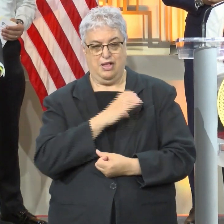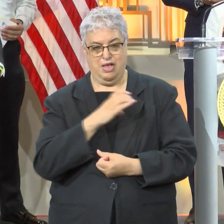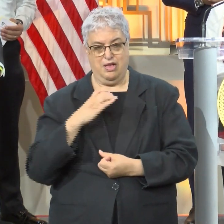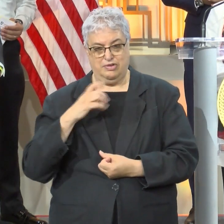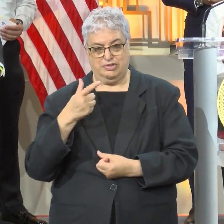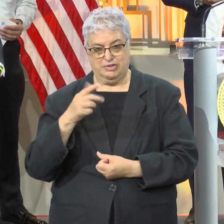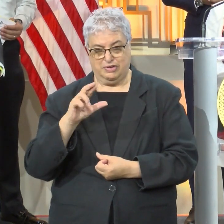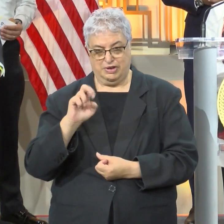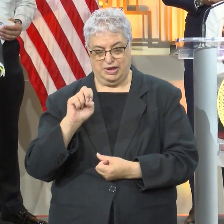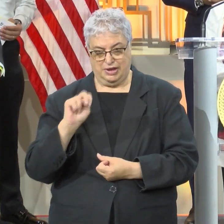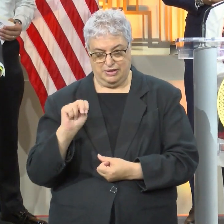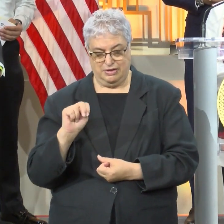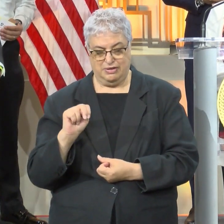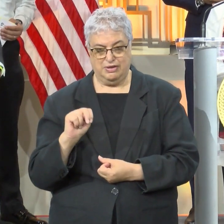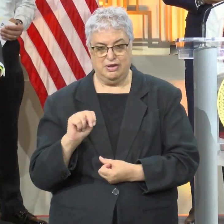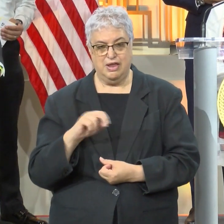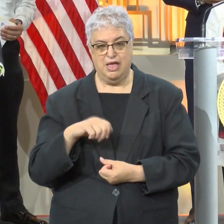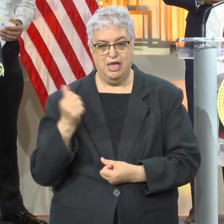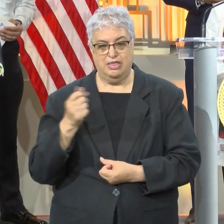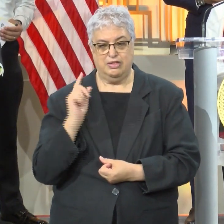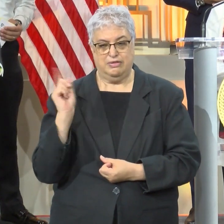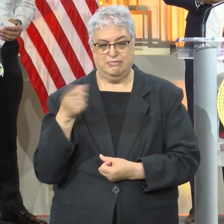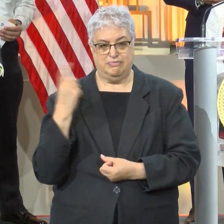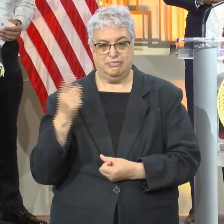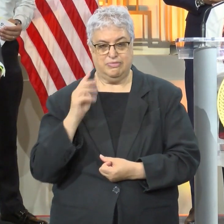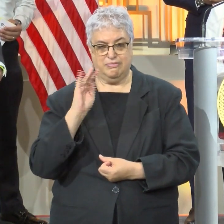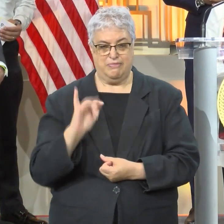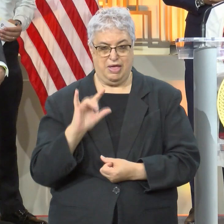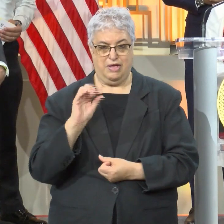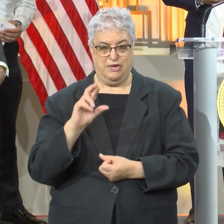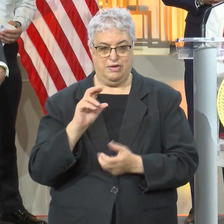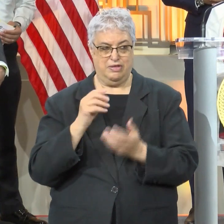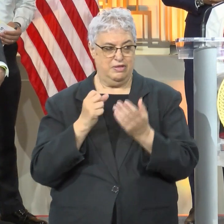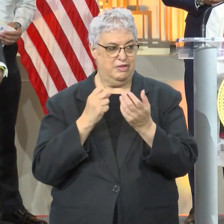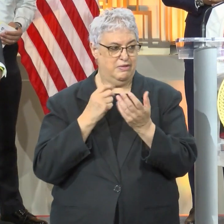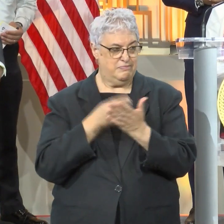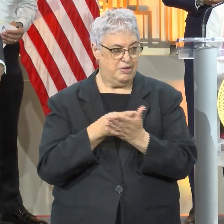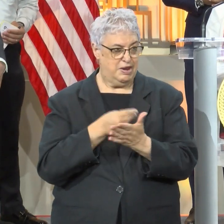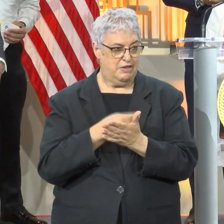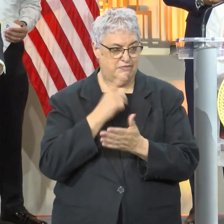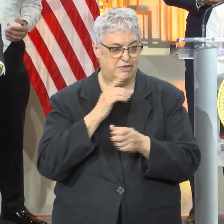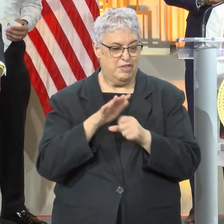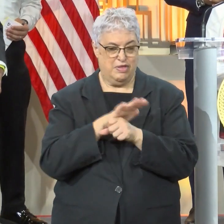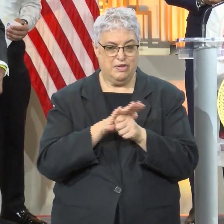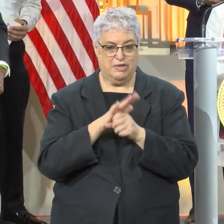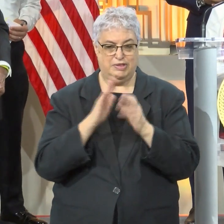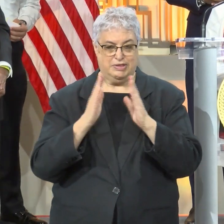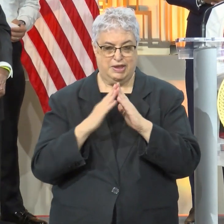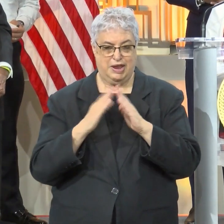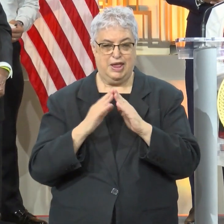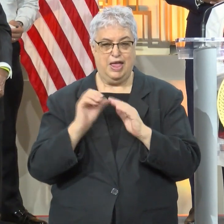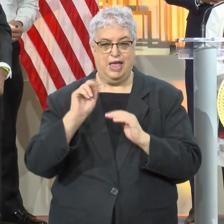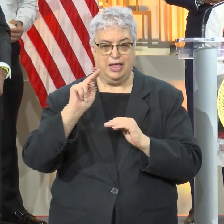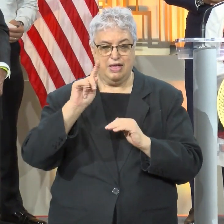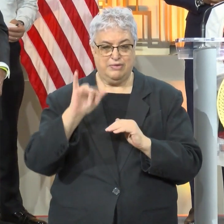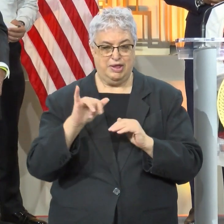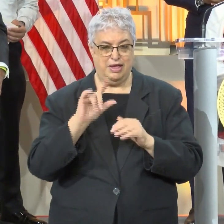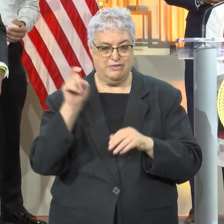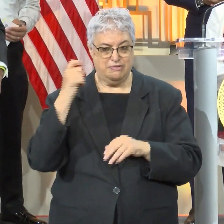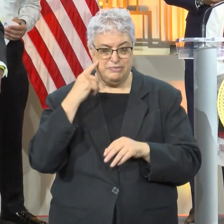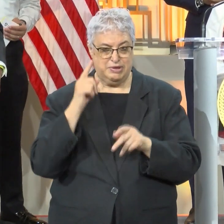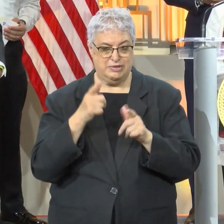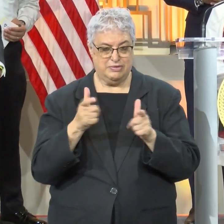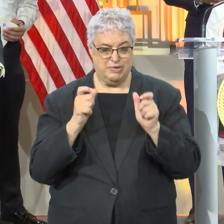colleagues are doing to get the mayor the funding for local and city governments, county governments as quickly as